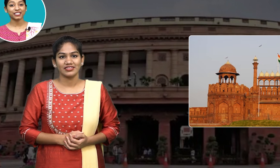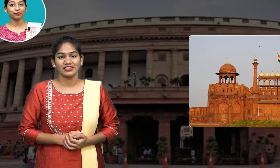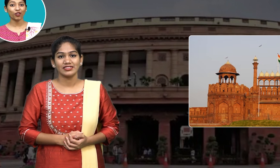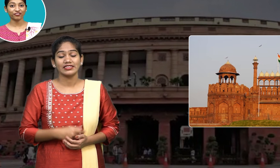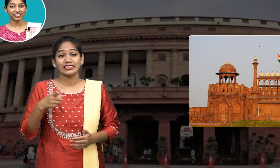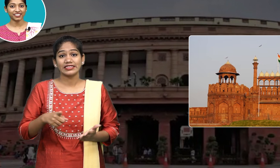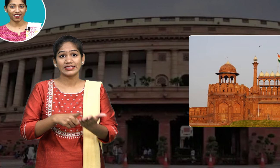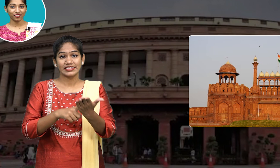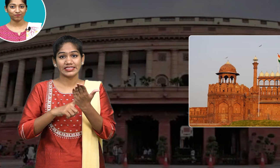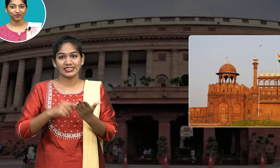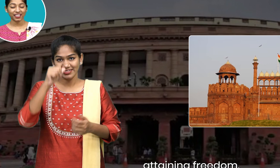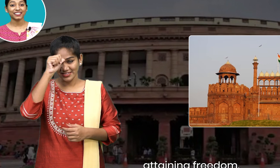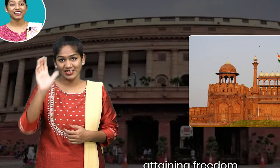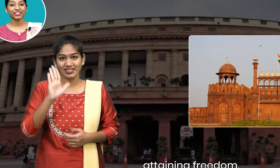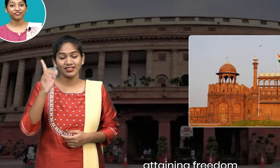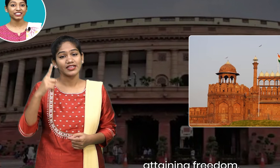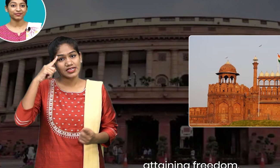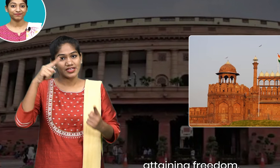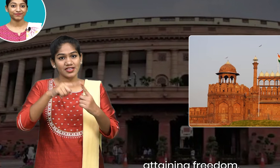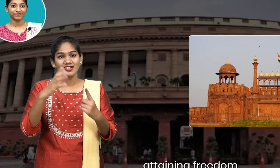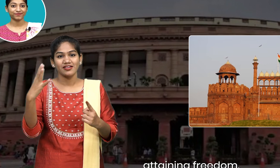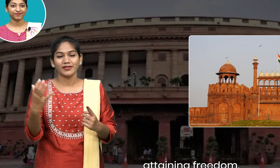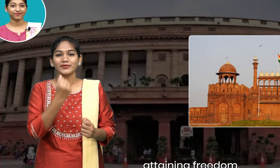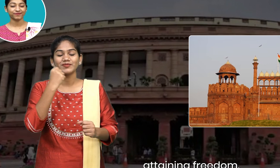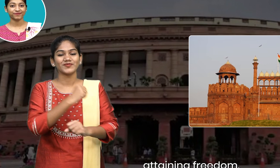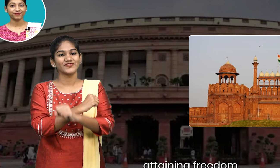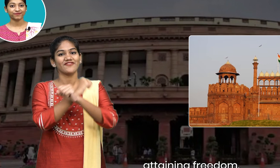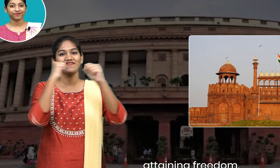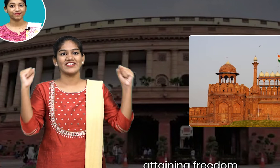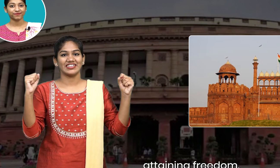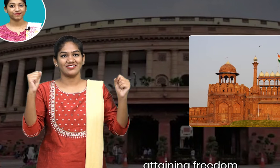as a symbol of India attaining freedom.